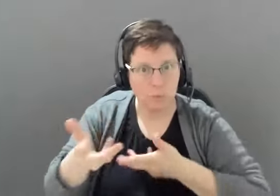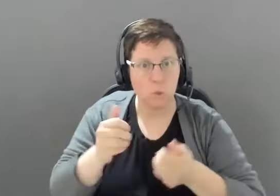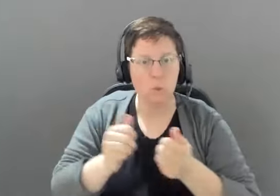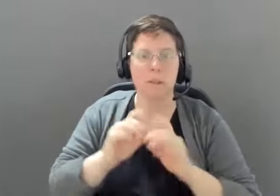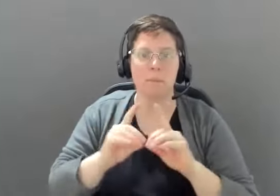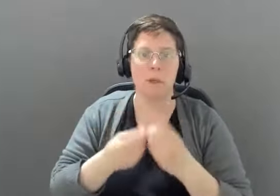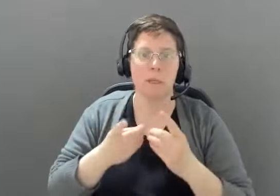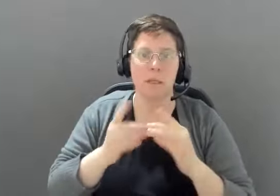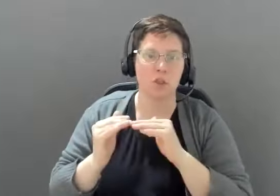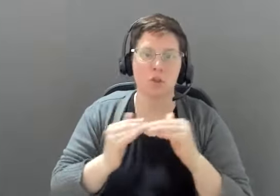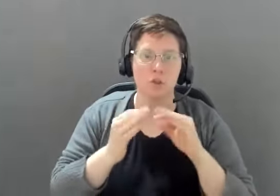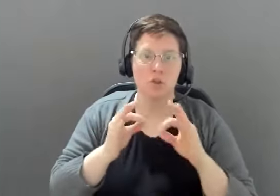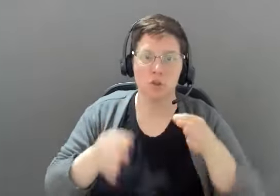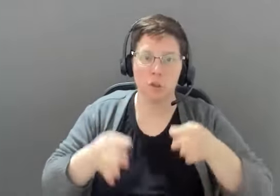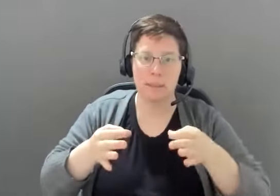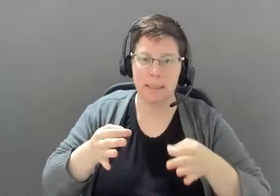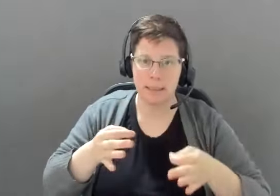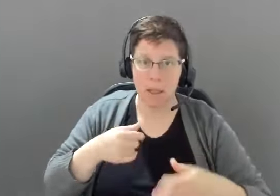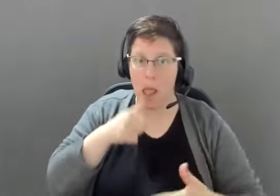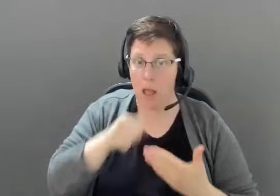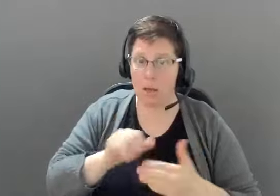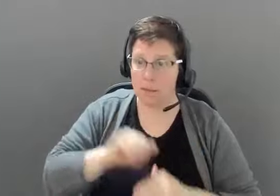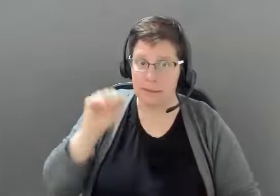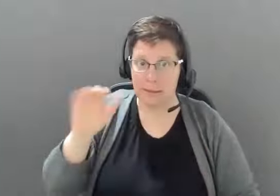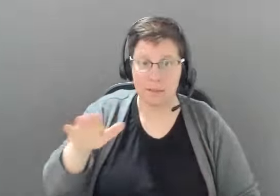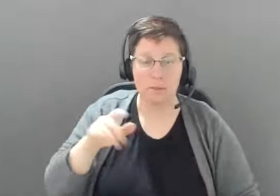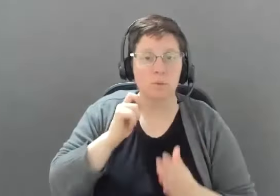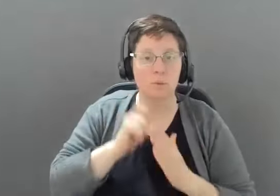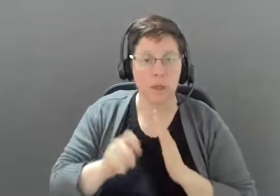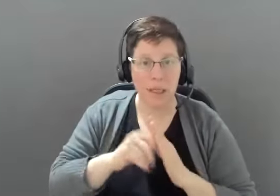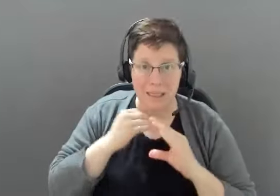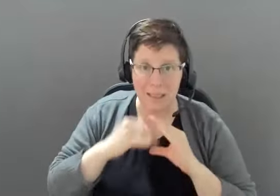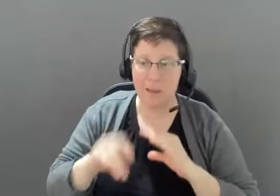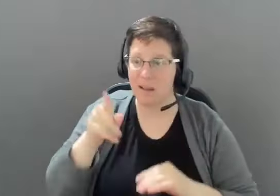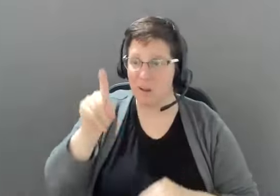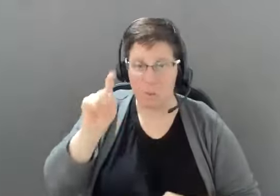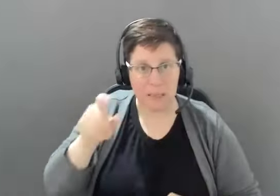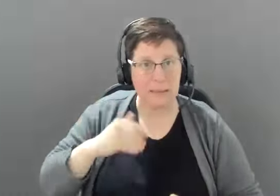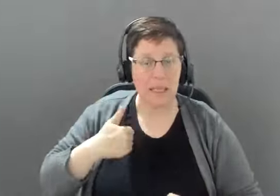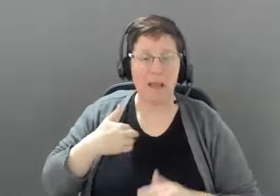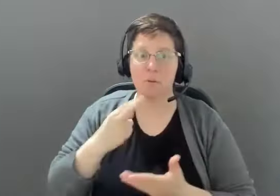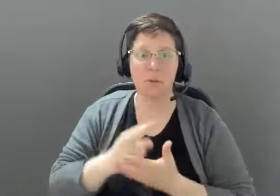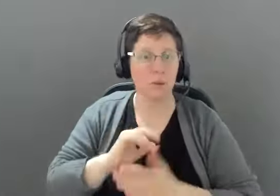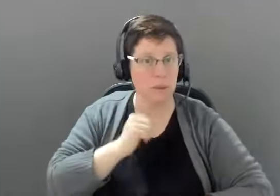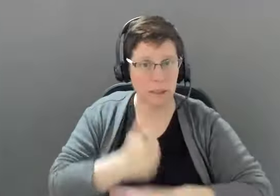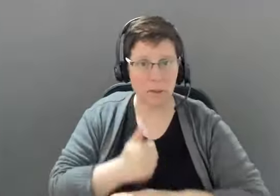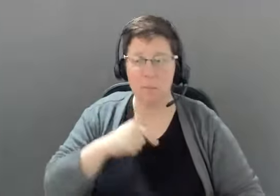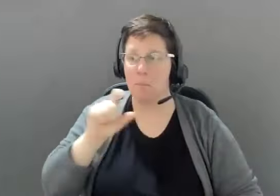letters, request that these services need to be put in place. We need to have a streamlined process. Victims and complainants need to